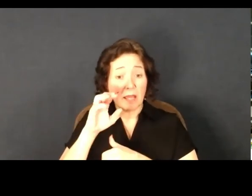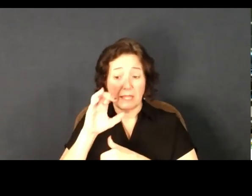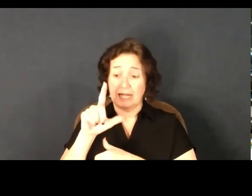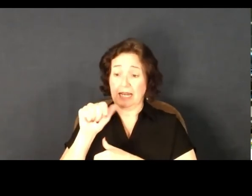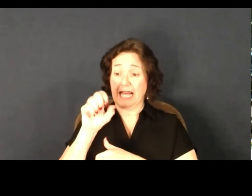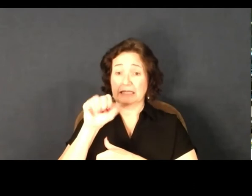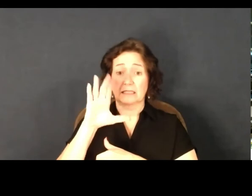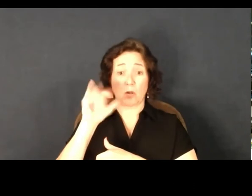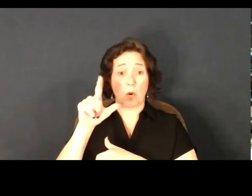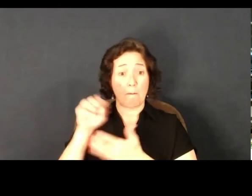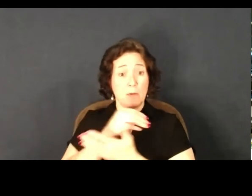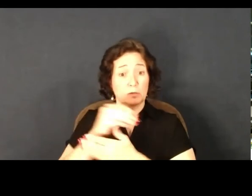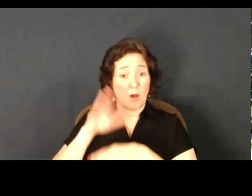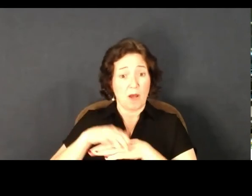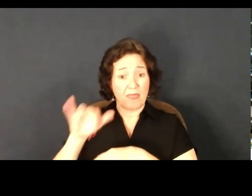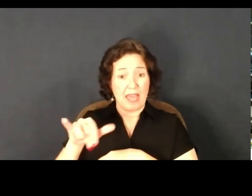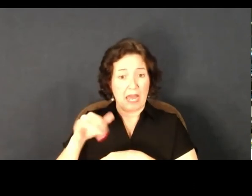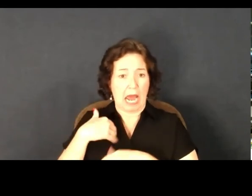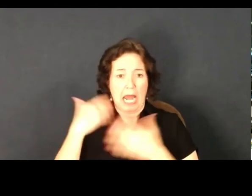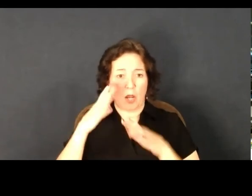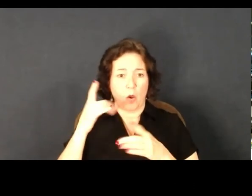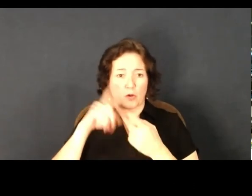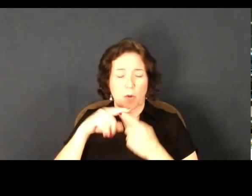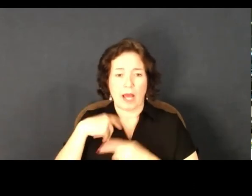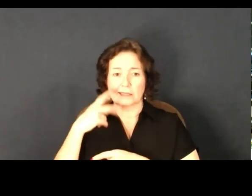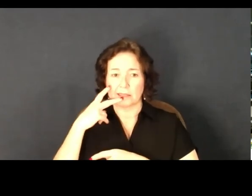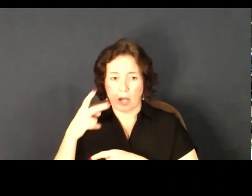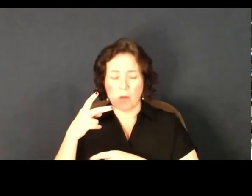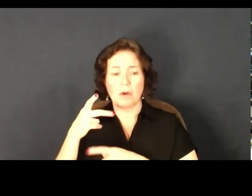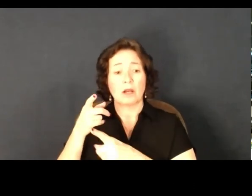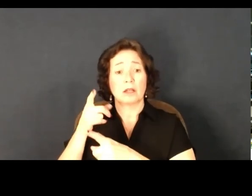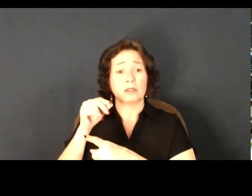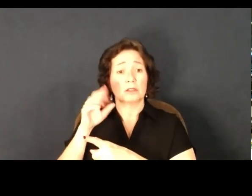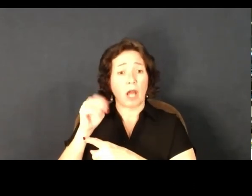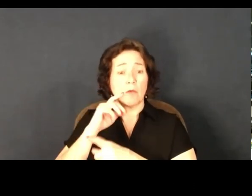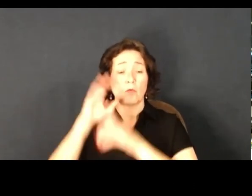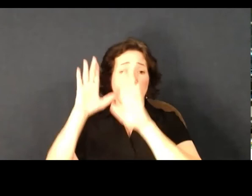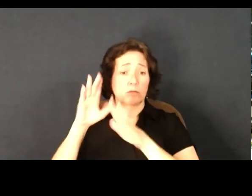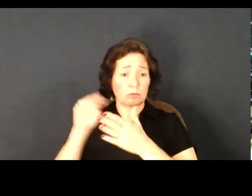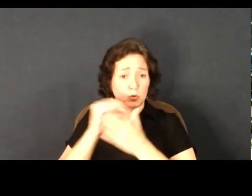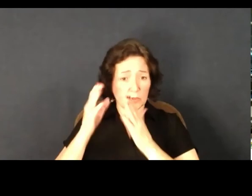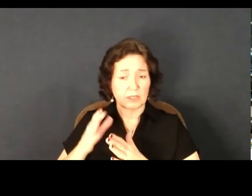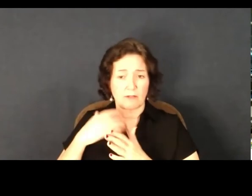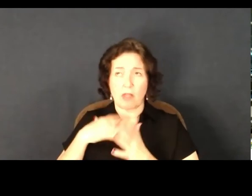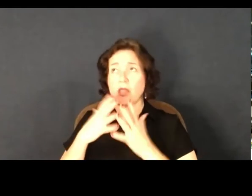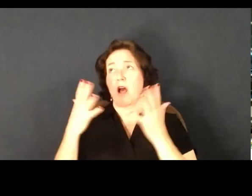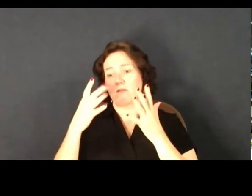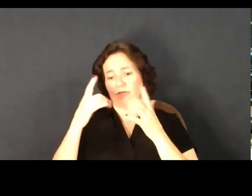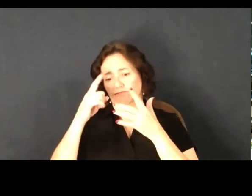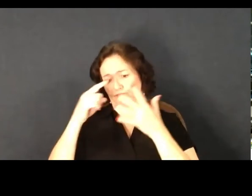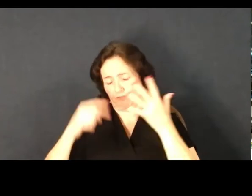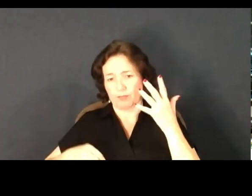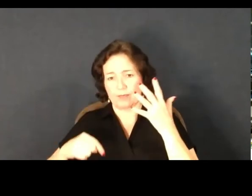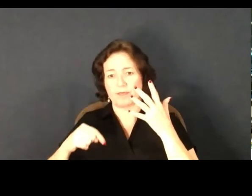ukulele? I didn't until I saw him do it. Not only is Tom an outstanding musician, he plays lots of stuff. And